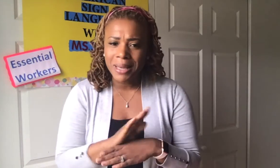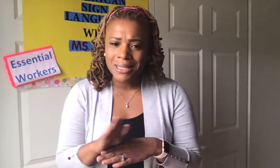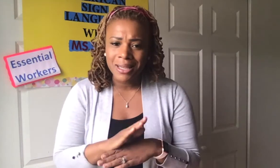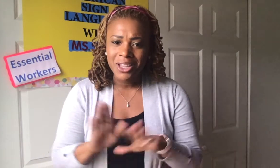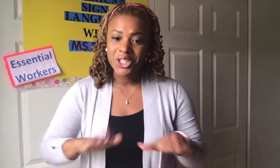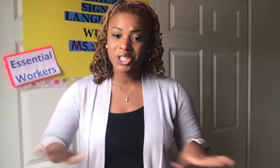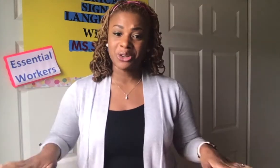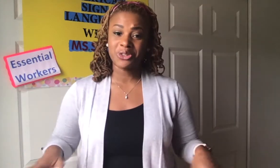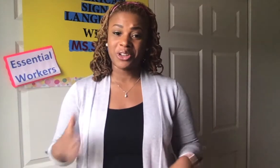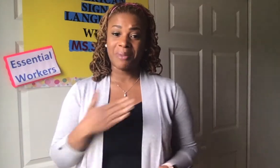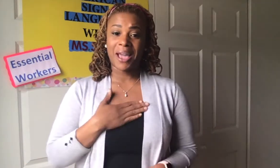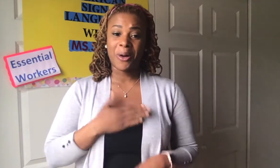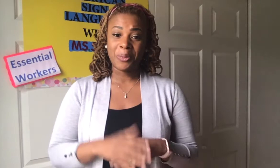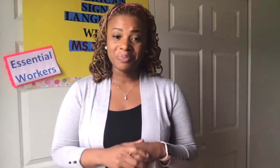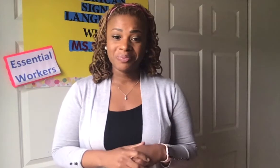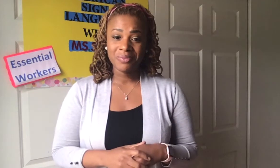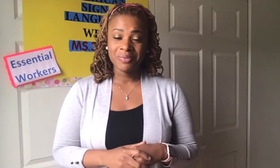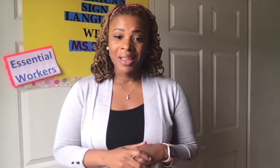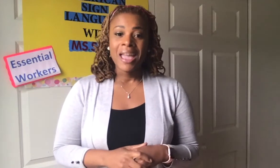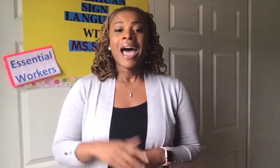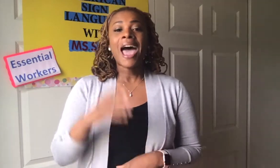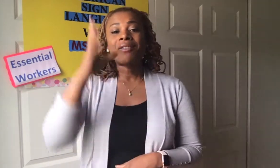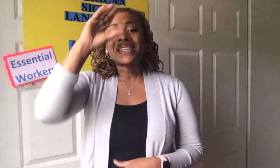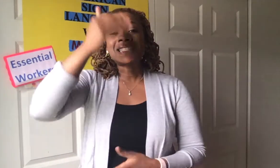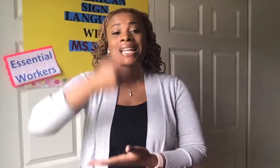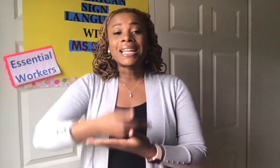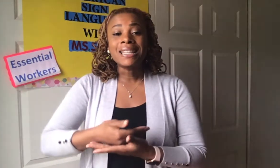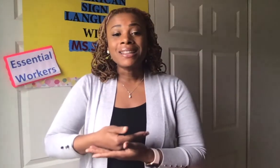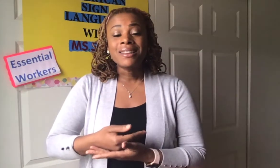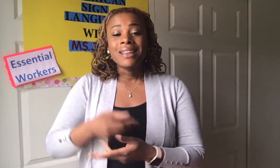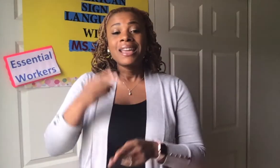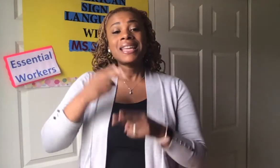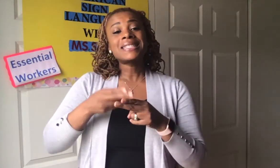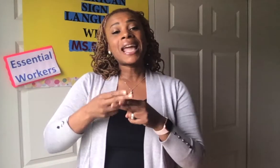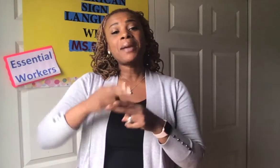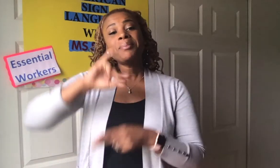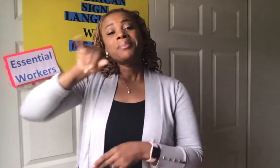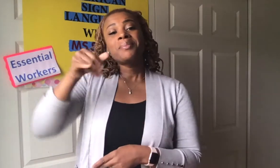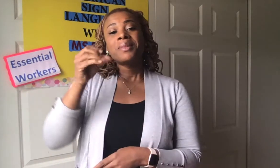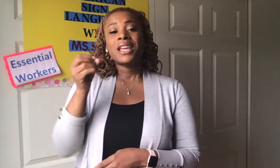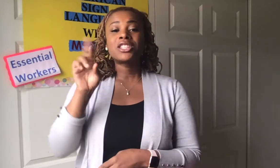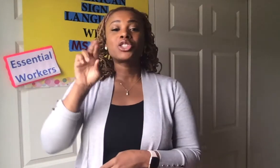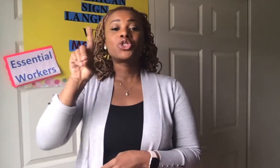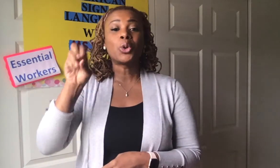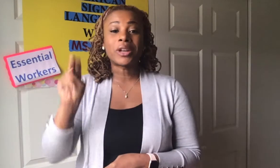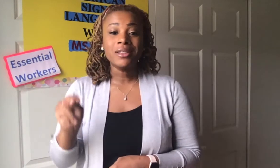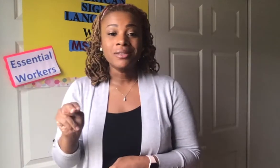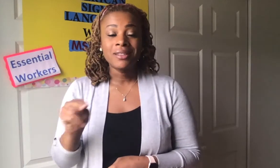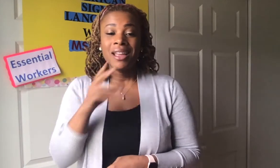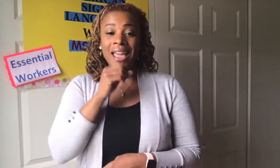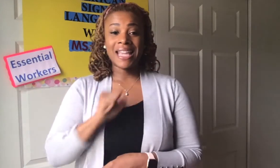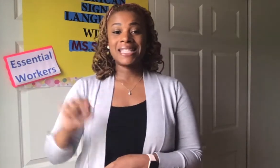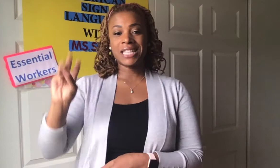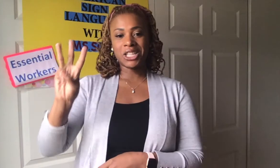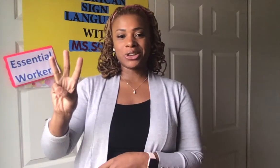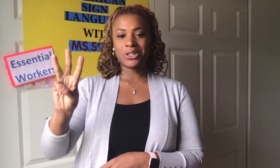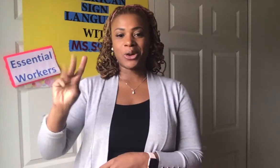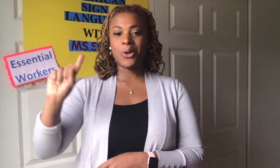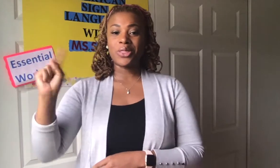busy children of my own. I have a son. His name is Jordan, and he's 6 years old in the